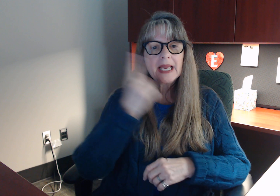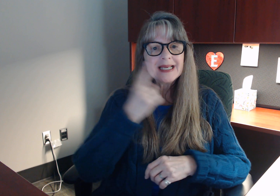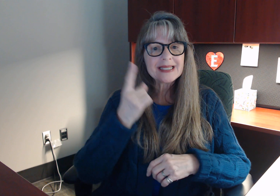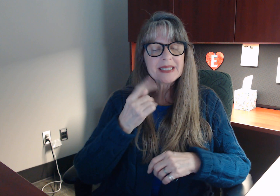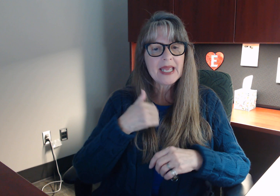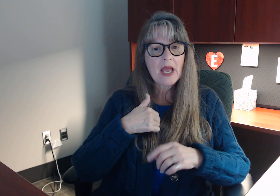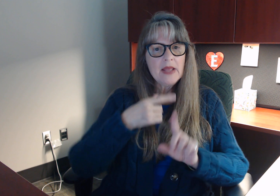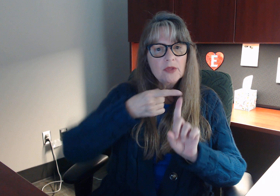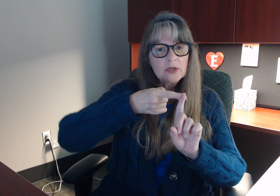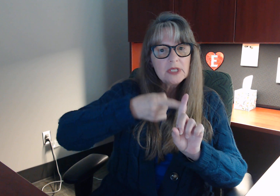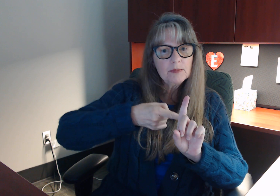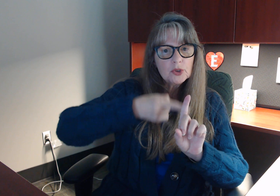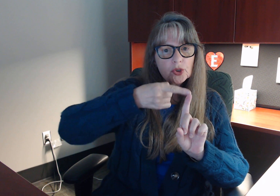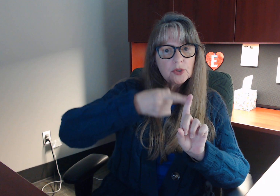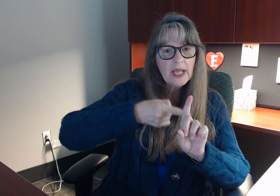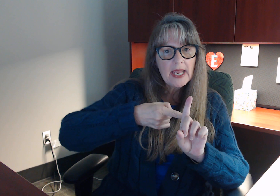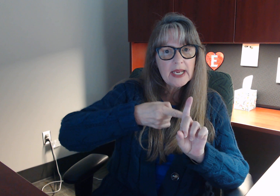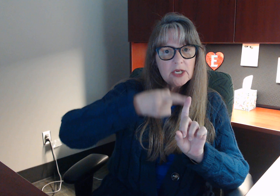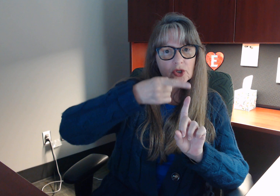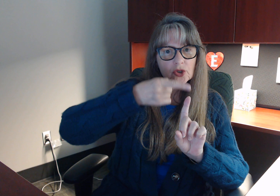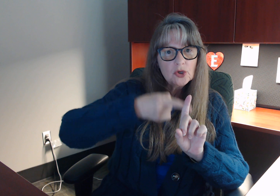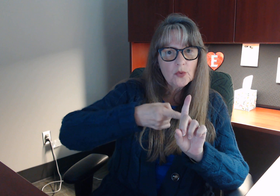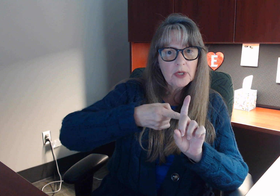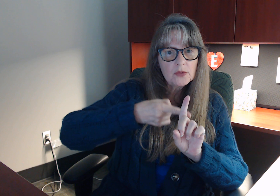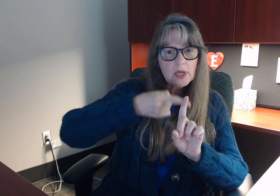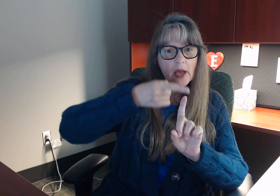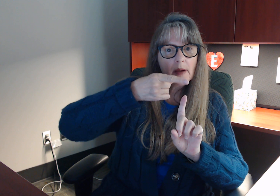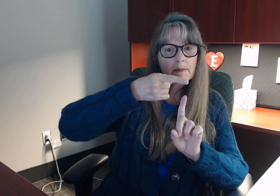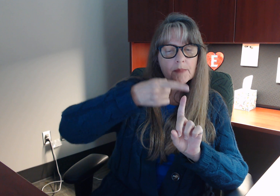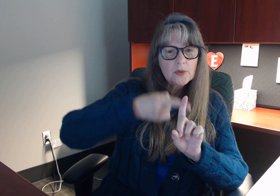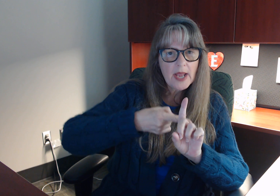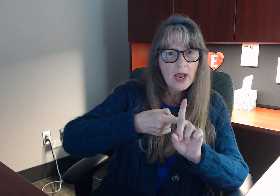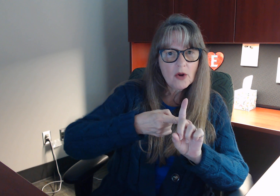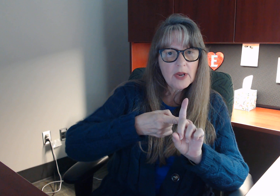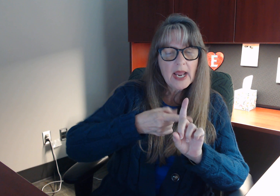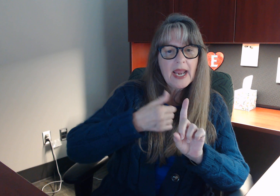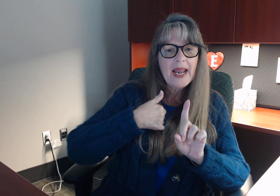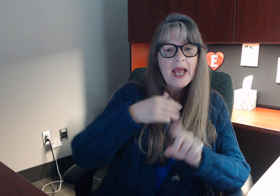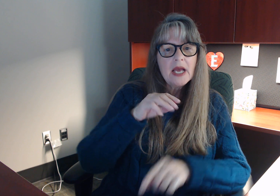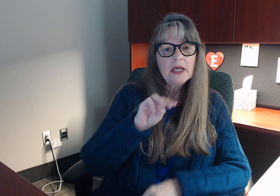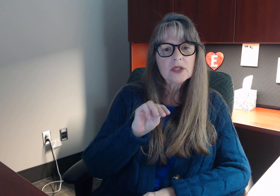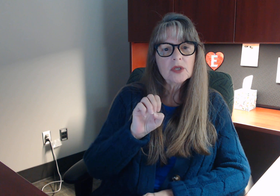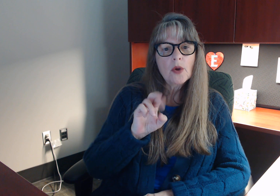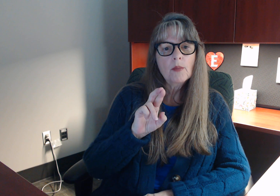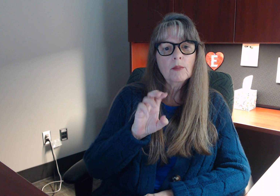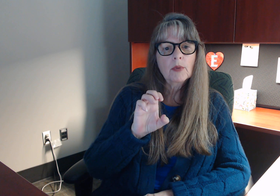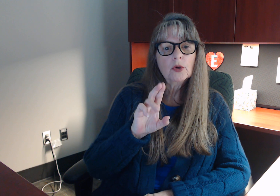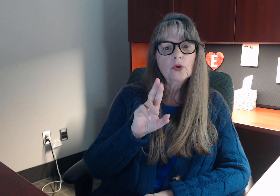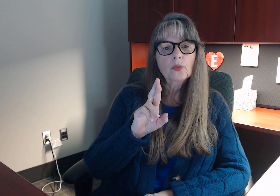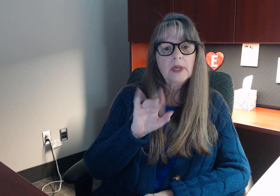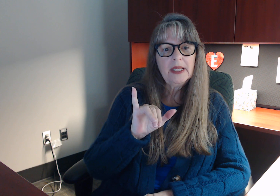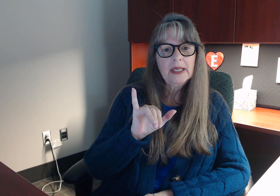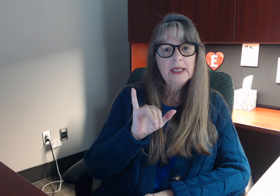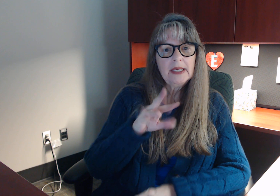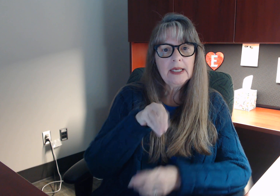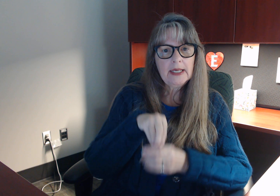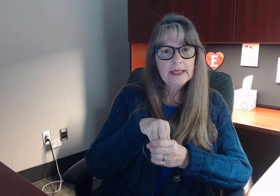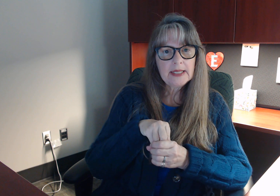Because in the temperature gauge, when it goes up or down, it has mercury in it,